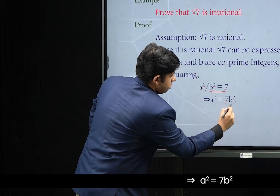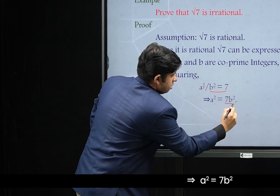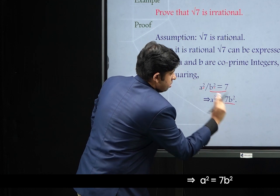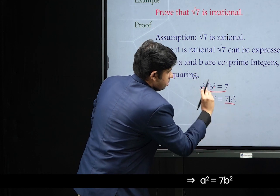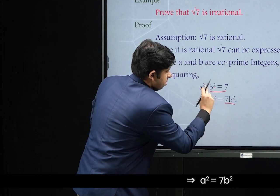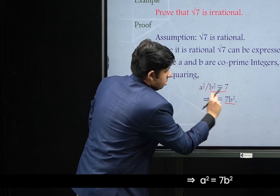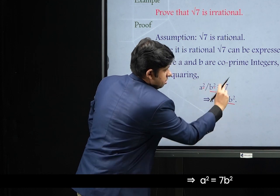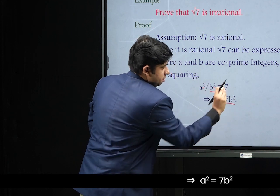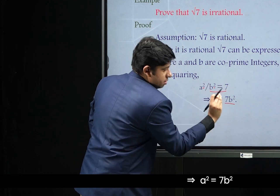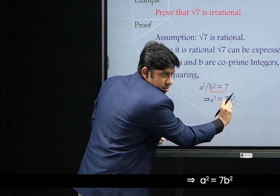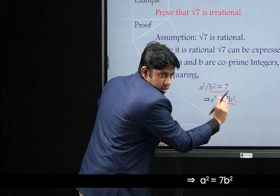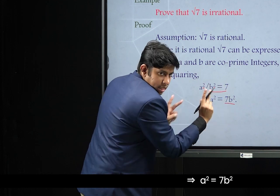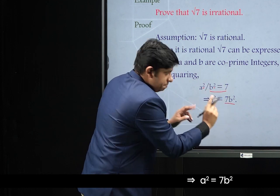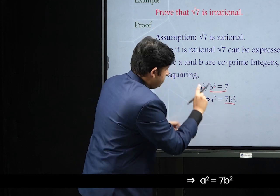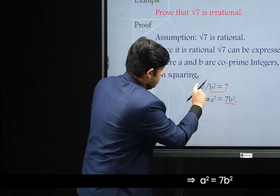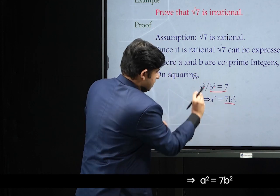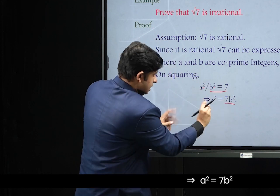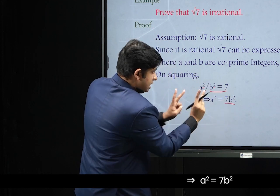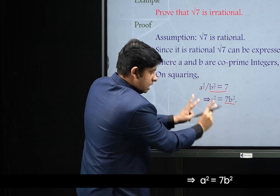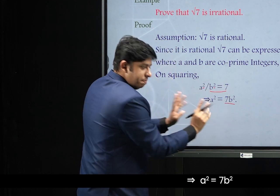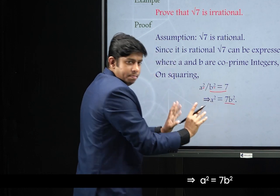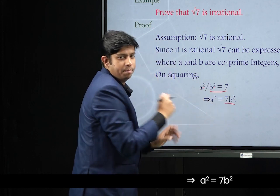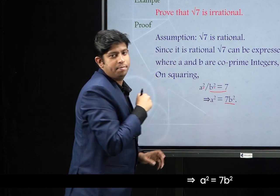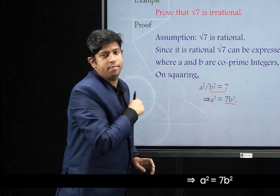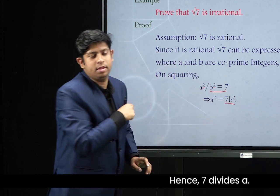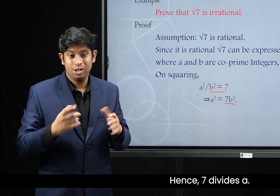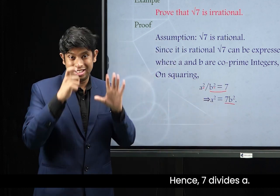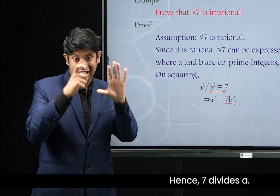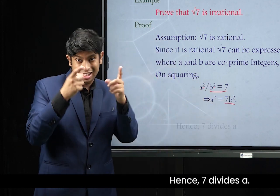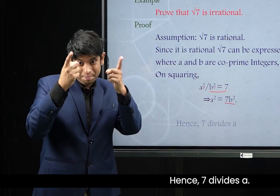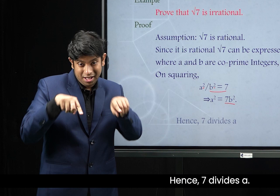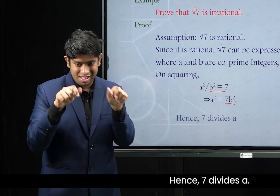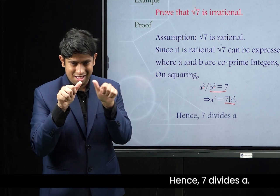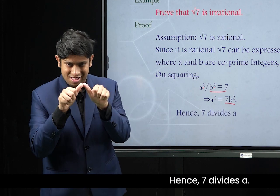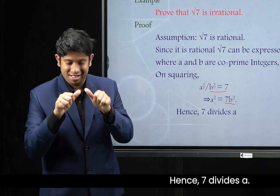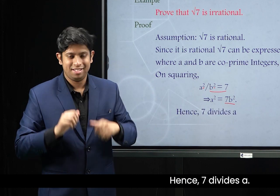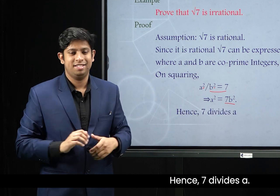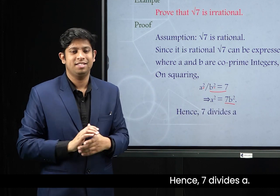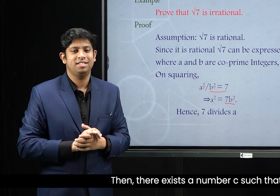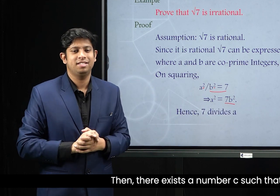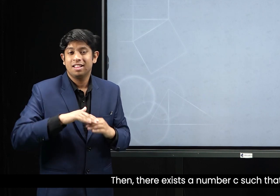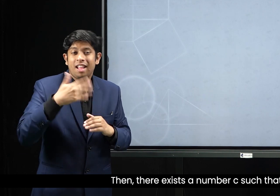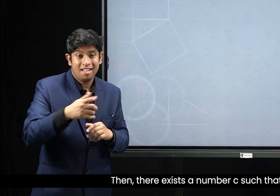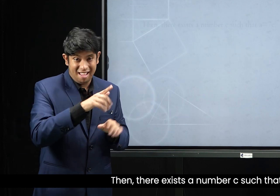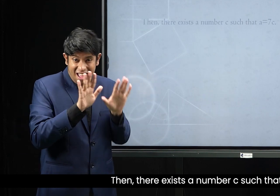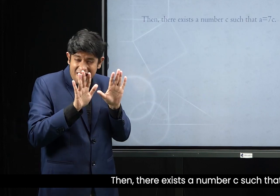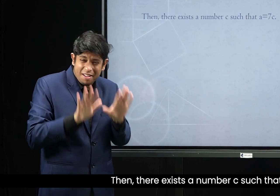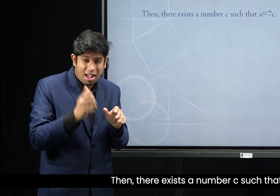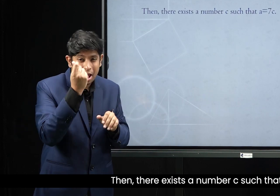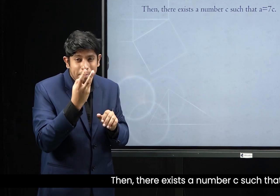Which is equal to a square is equal to 7b square. Hence, 7 divides a. Then there exists a